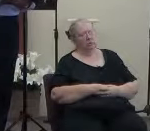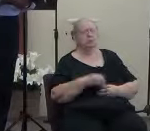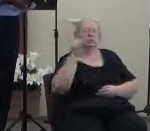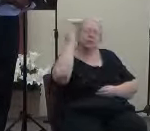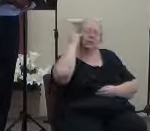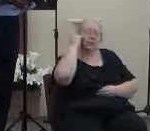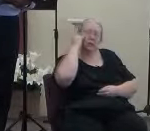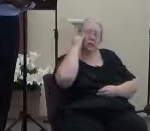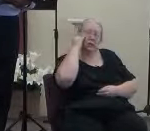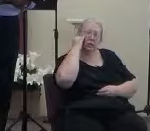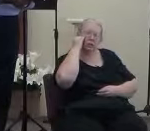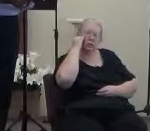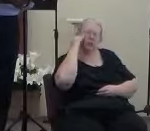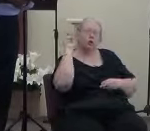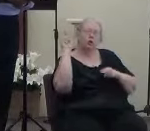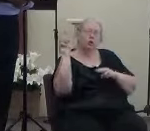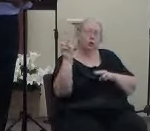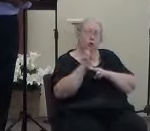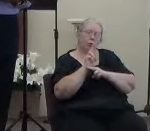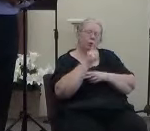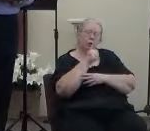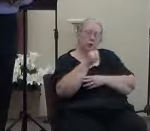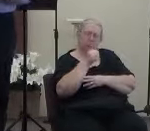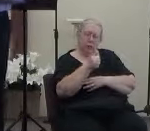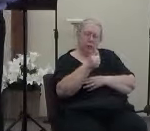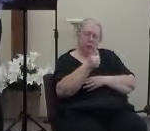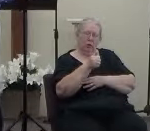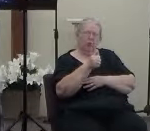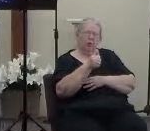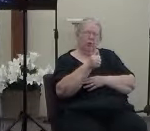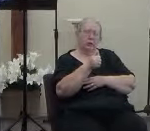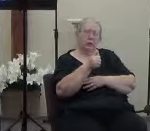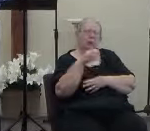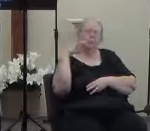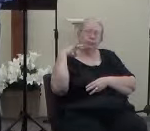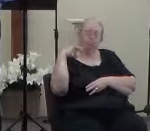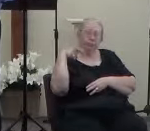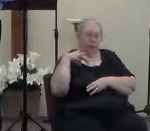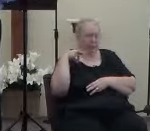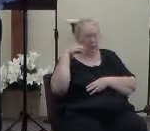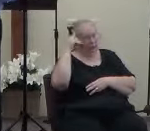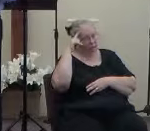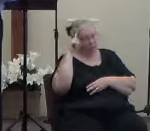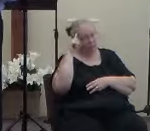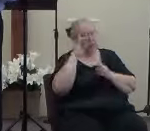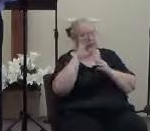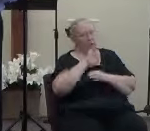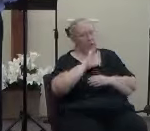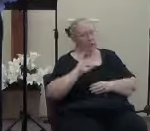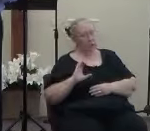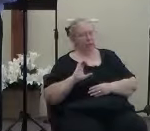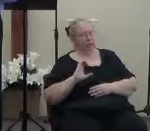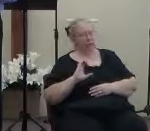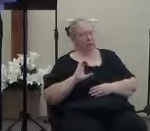If you spend yourselves in behalf, it's going to cost us, guys and gals. Yeah. And so many times when